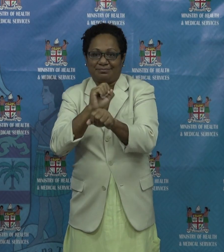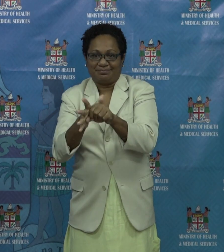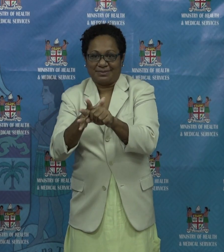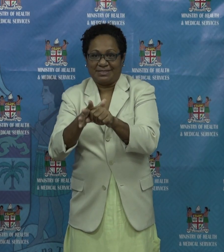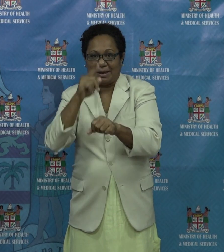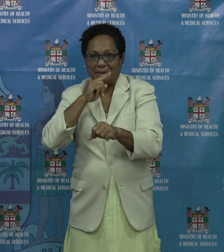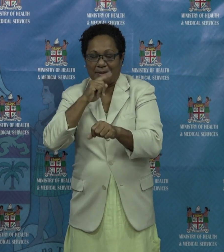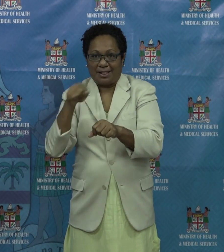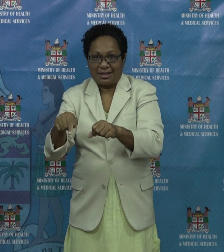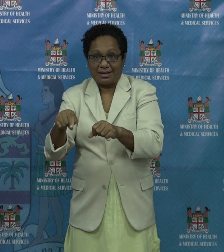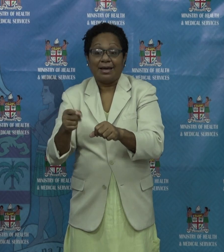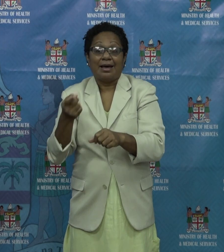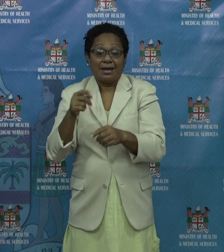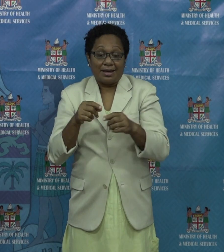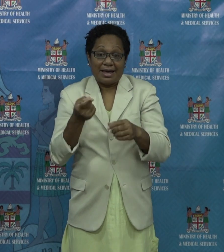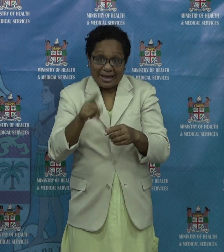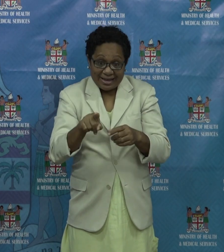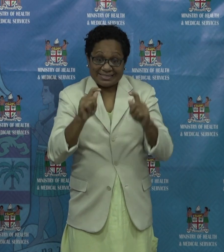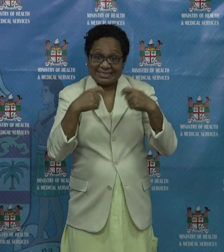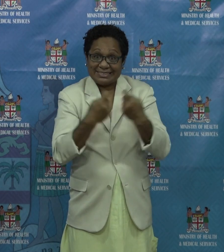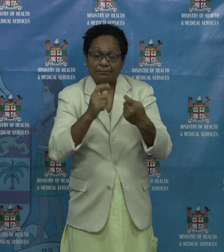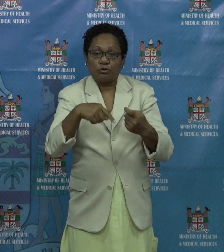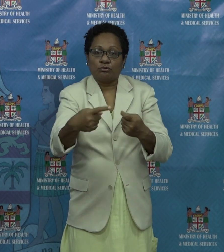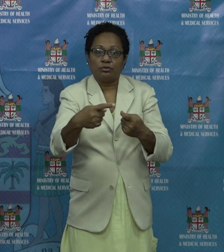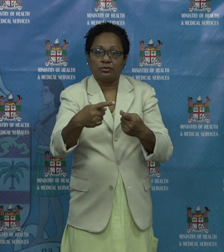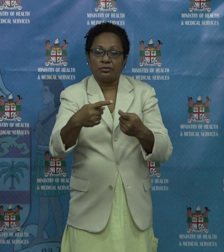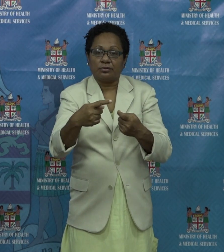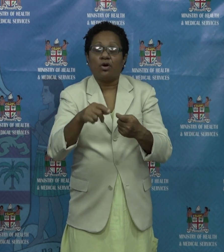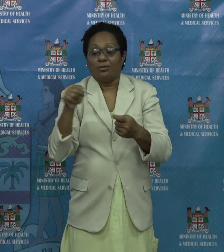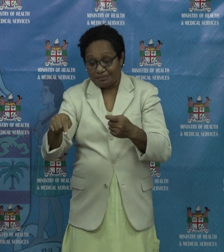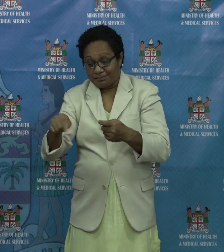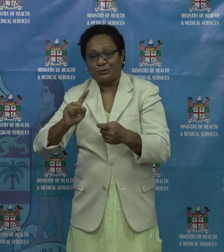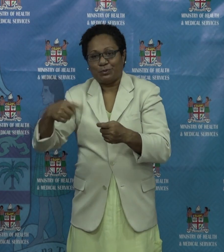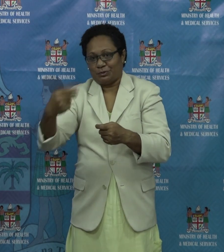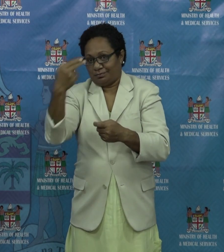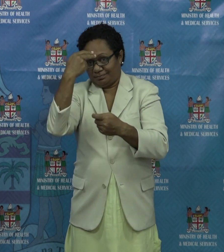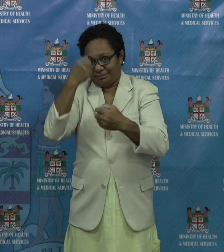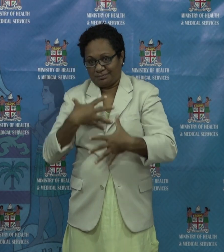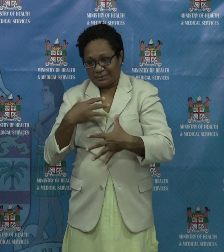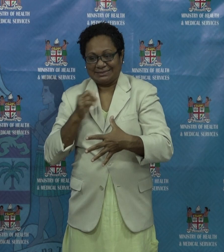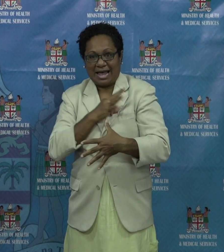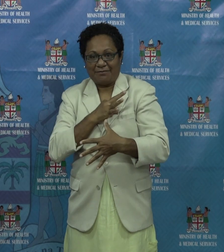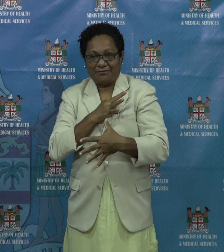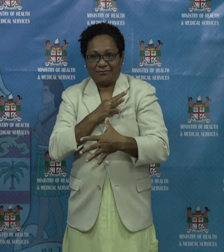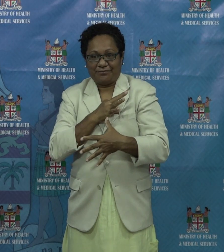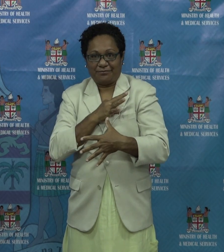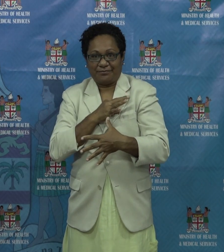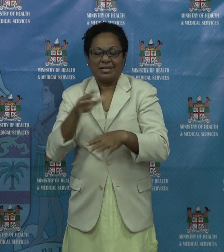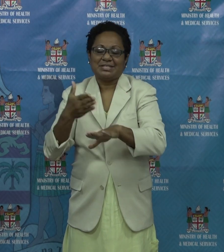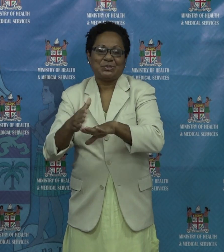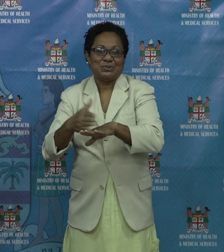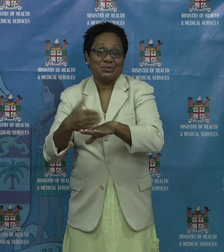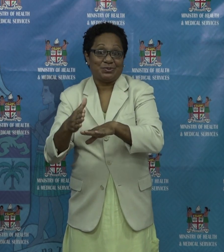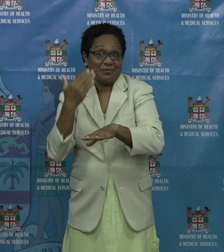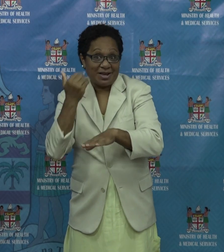continued the screening of the 317 staff at the hospital with no new cases, as well